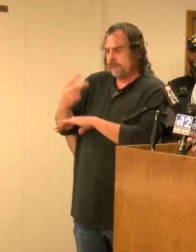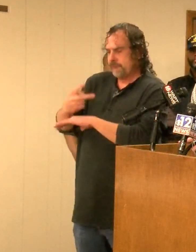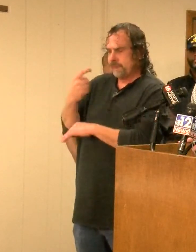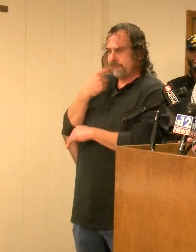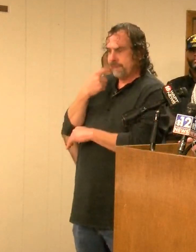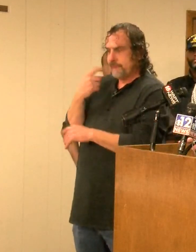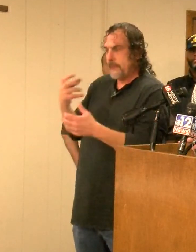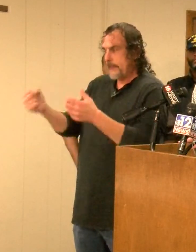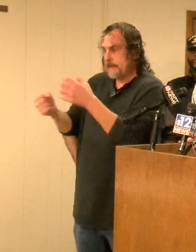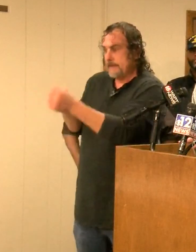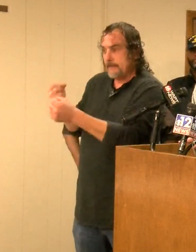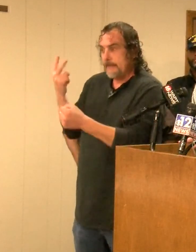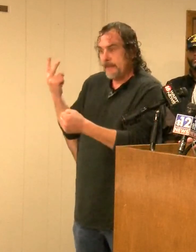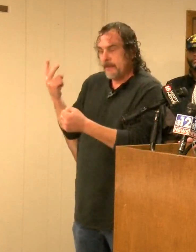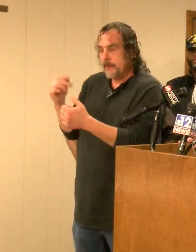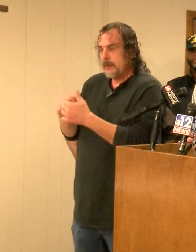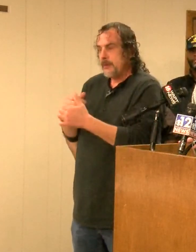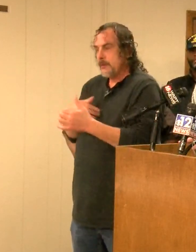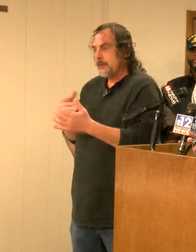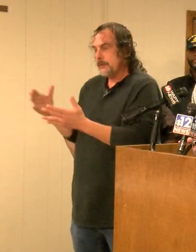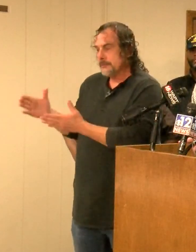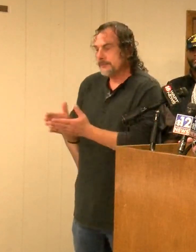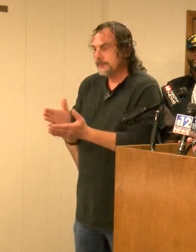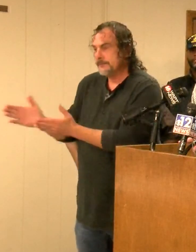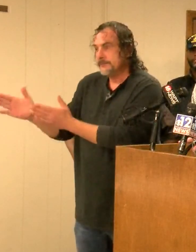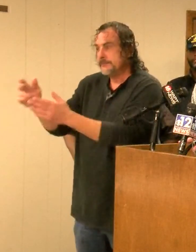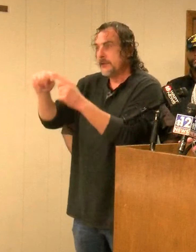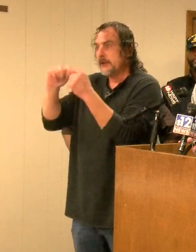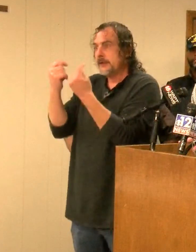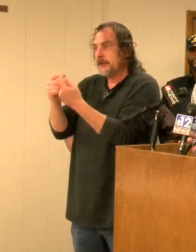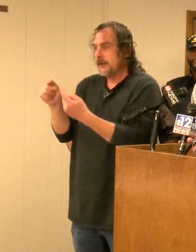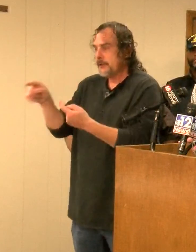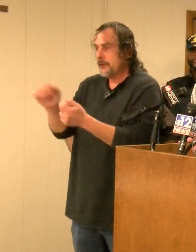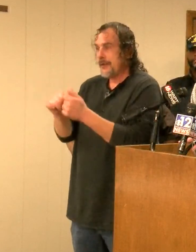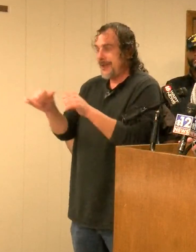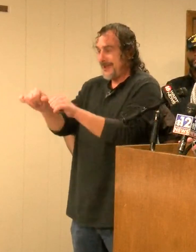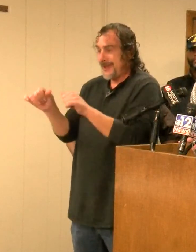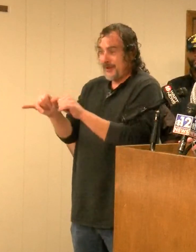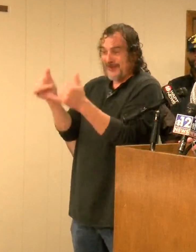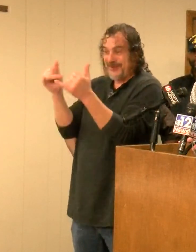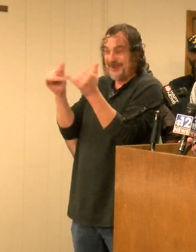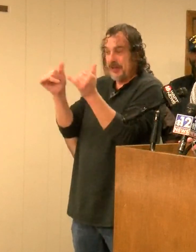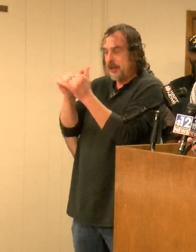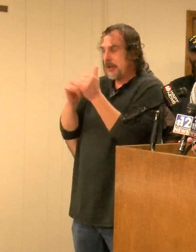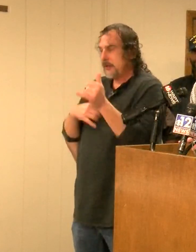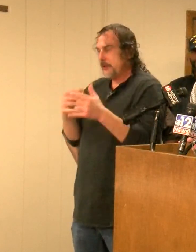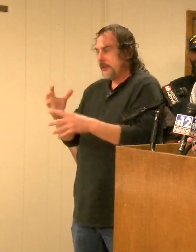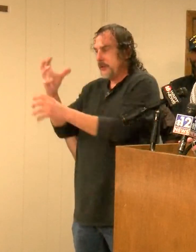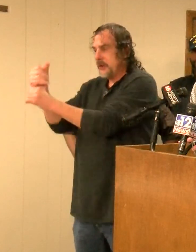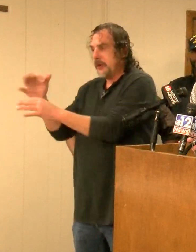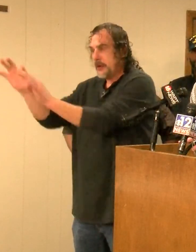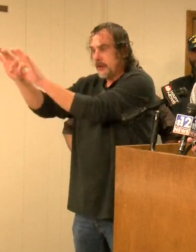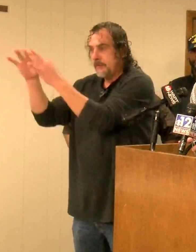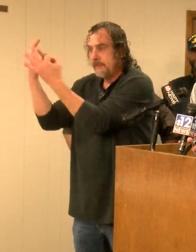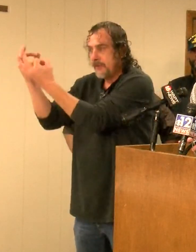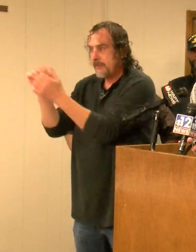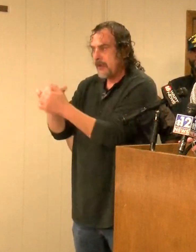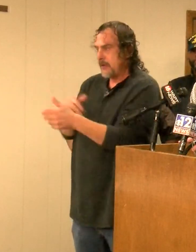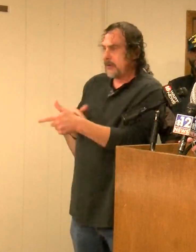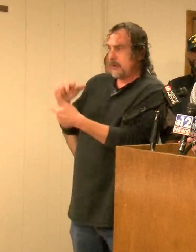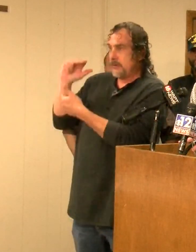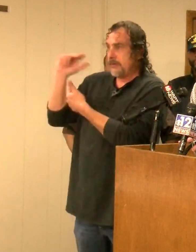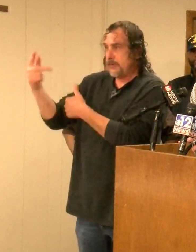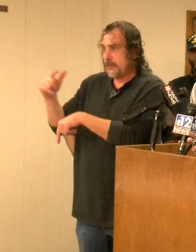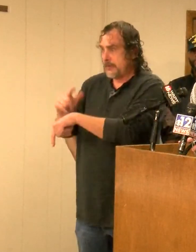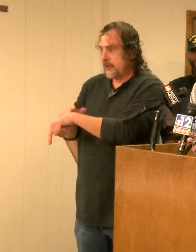2 days. We're in the process of sending a swift water rescue team to that area now to extract a family. This will be the third time